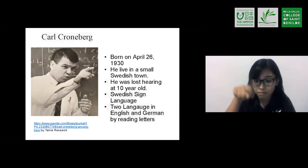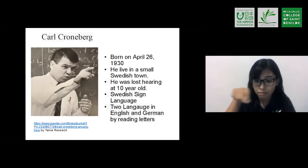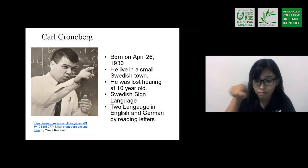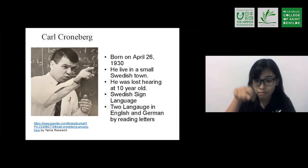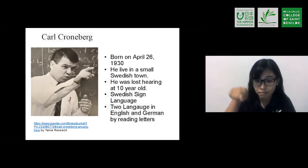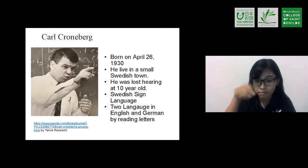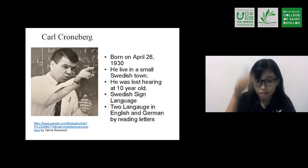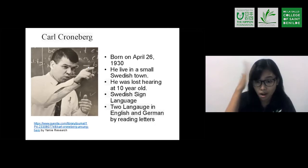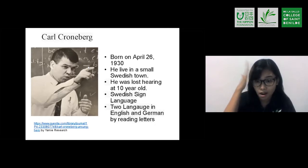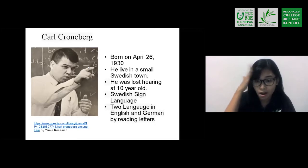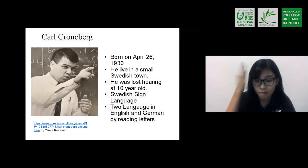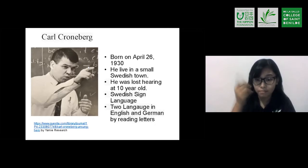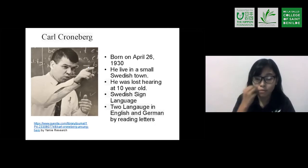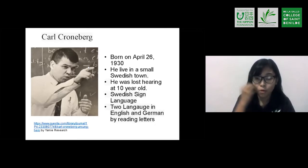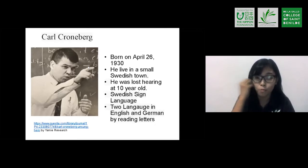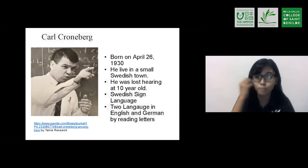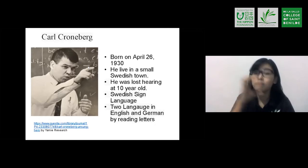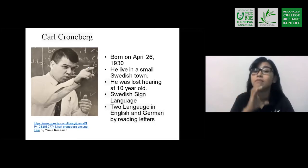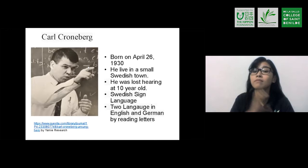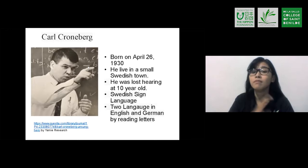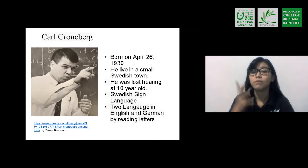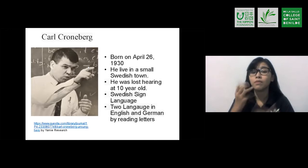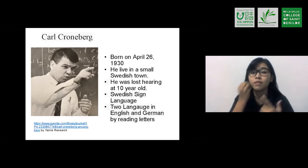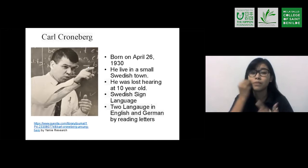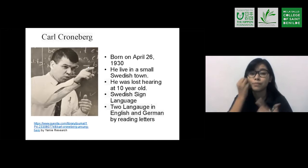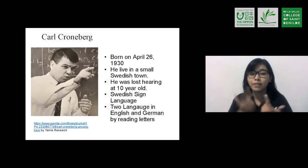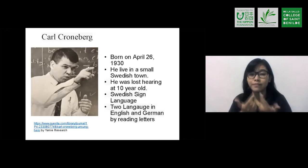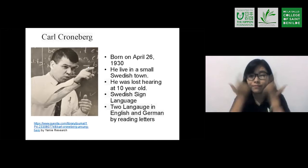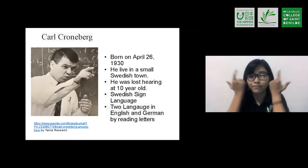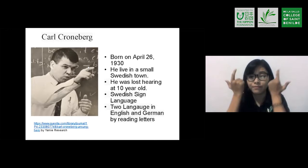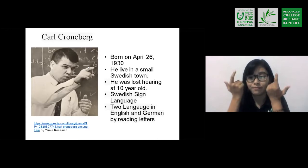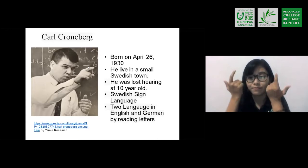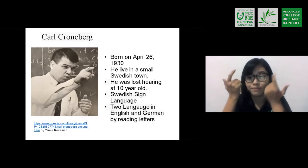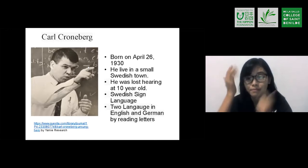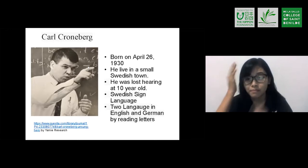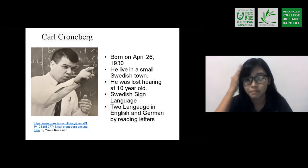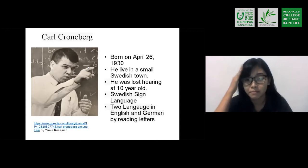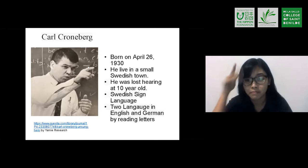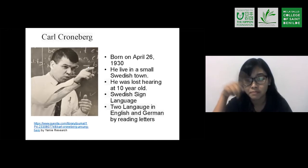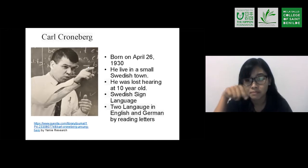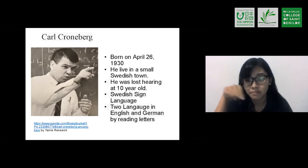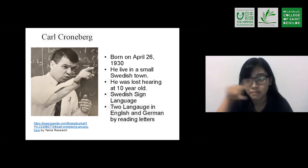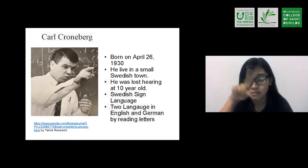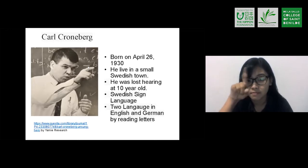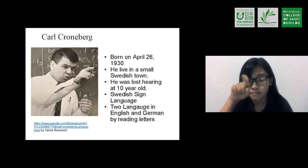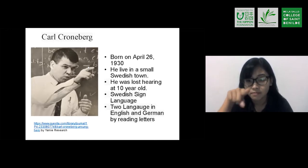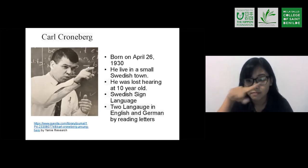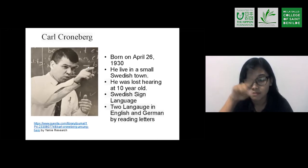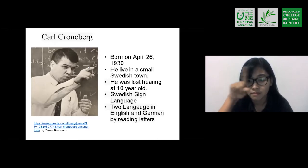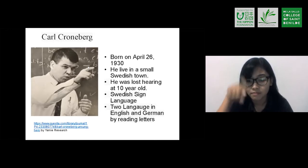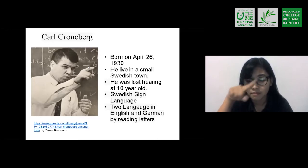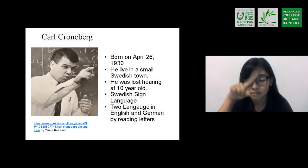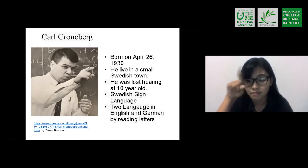do you know where his hometown was? Can you guess? Cronenberg's hometown. Where did he